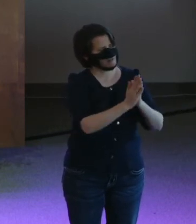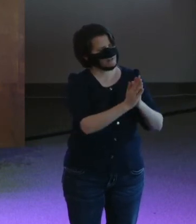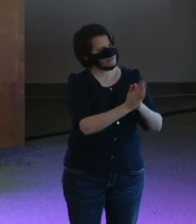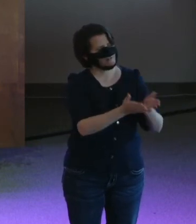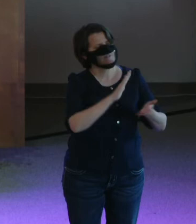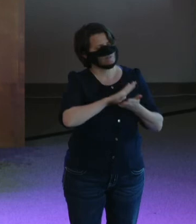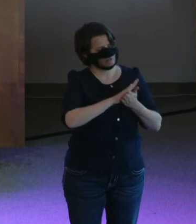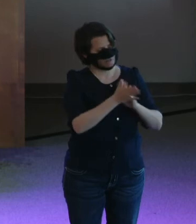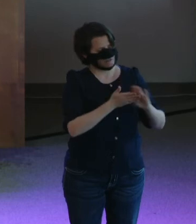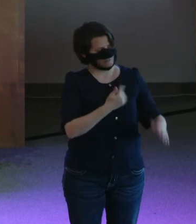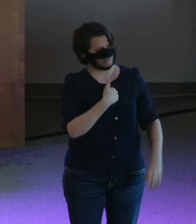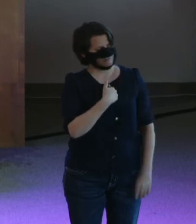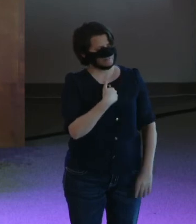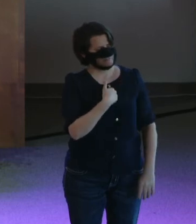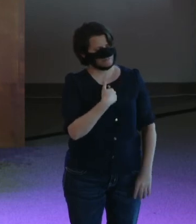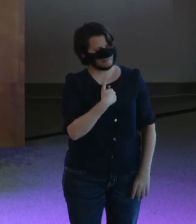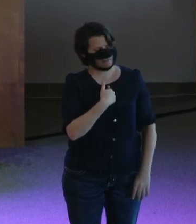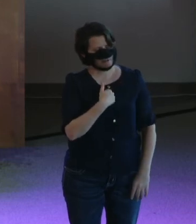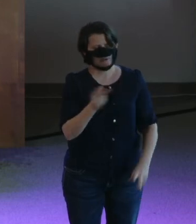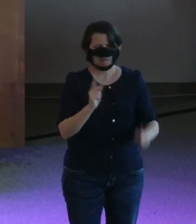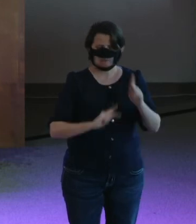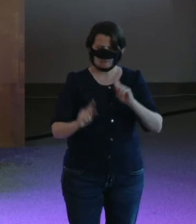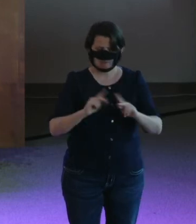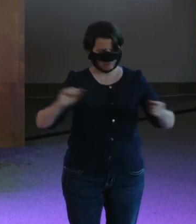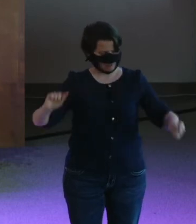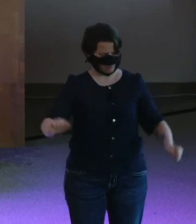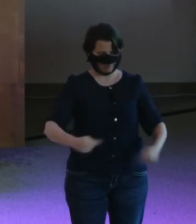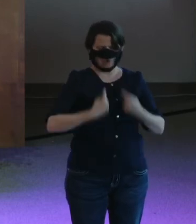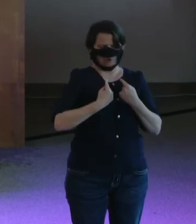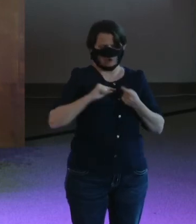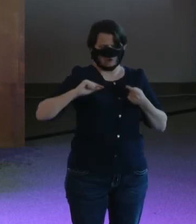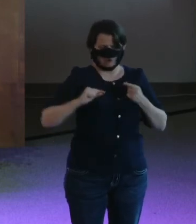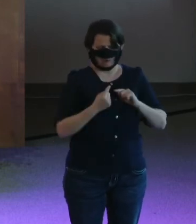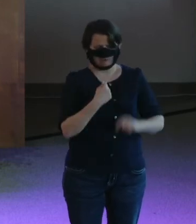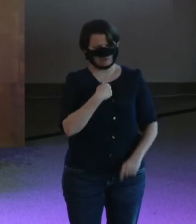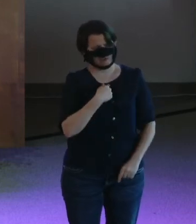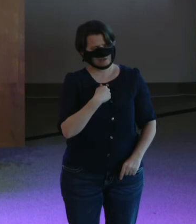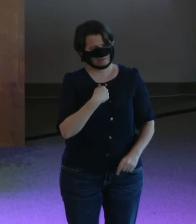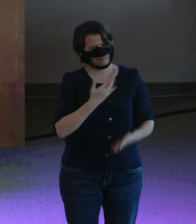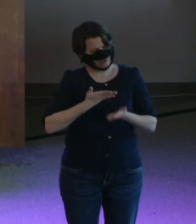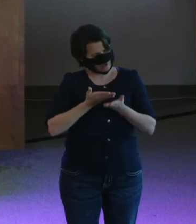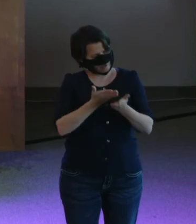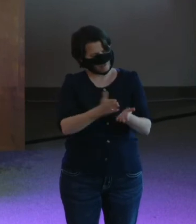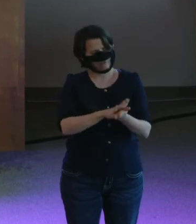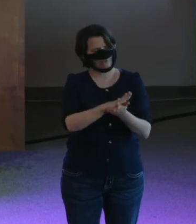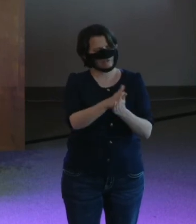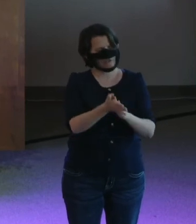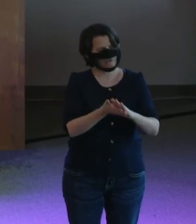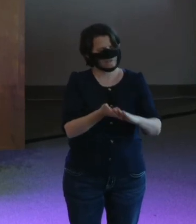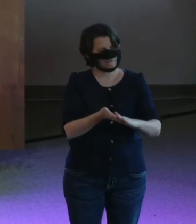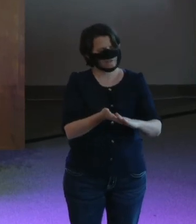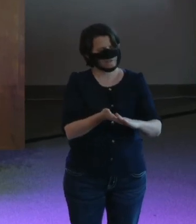forgiveness. To those who may have caused me harm, I offer my